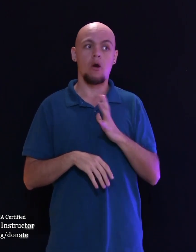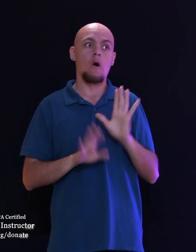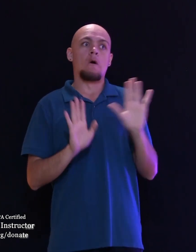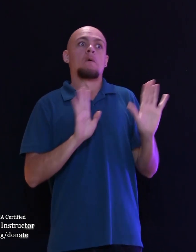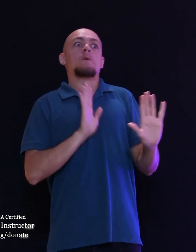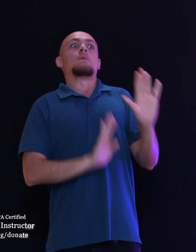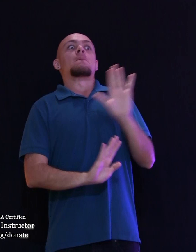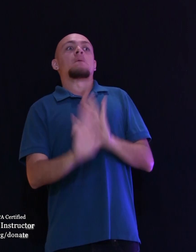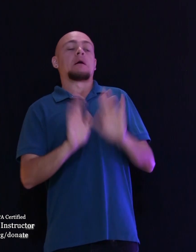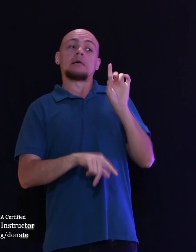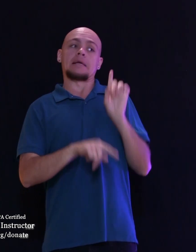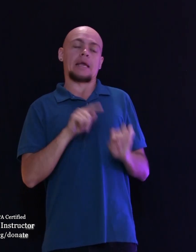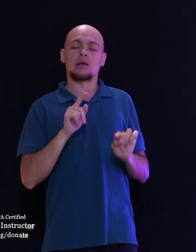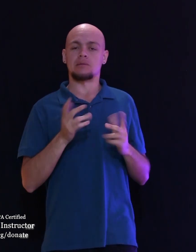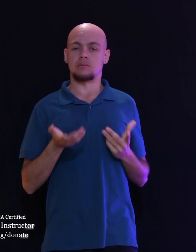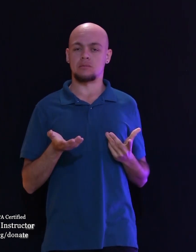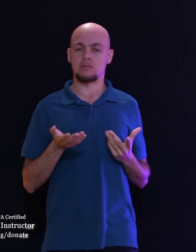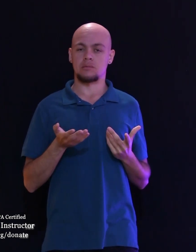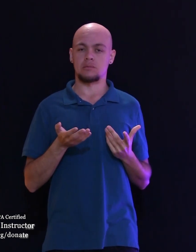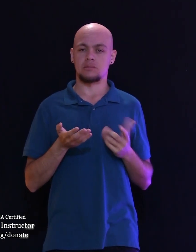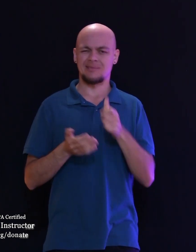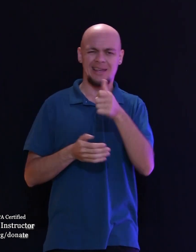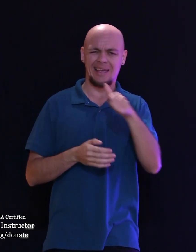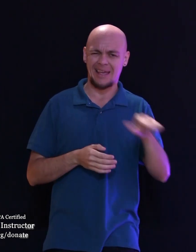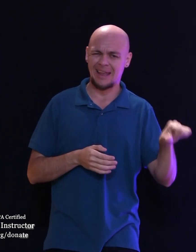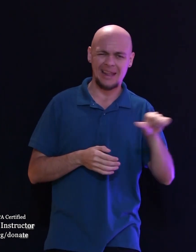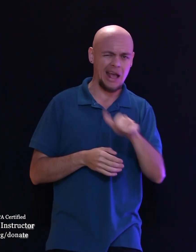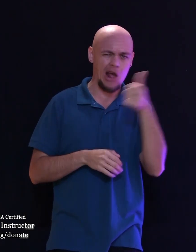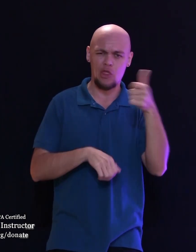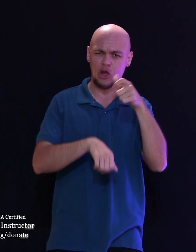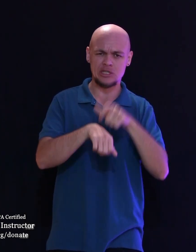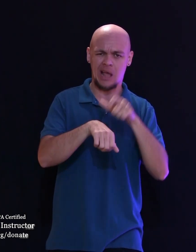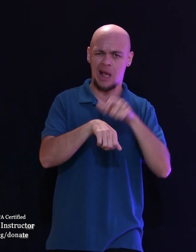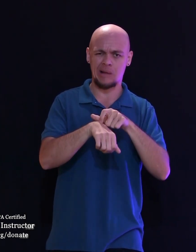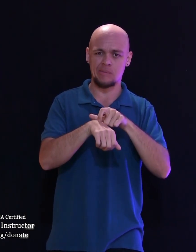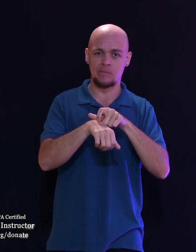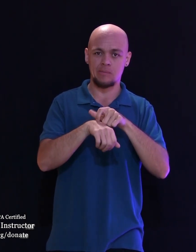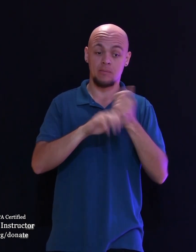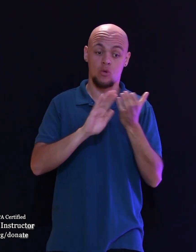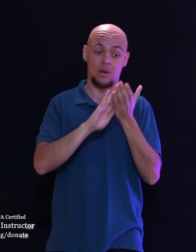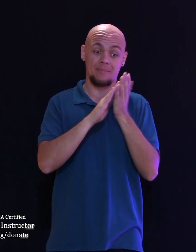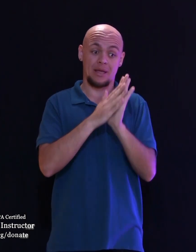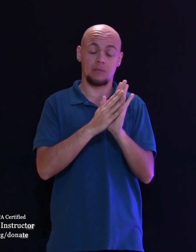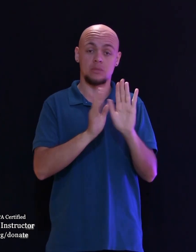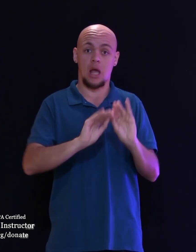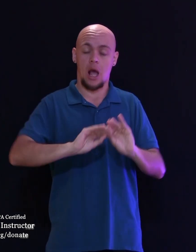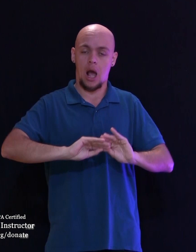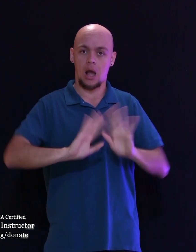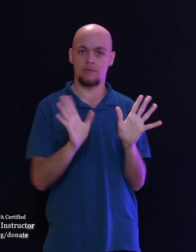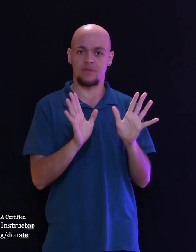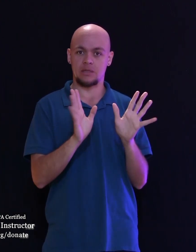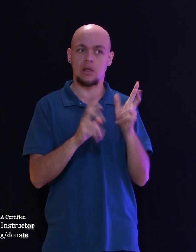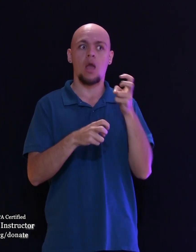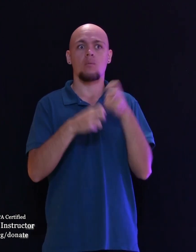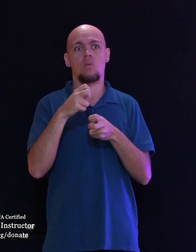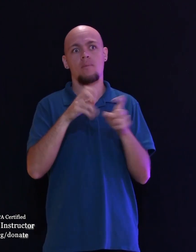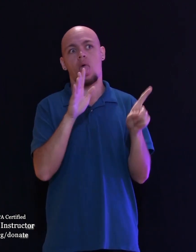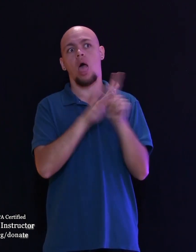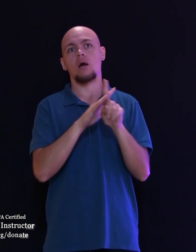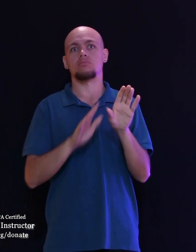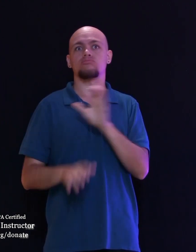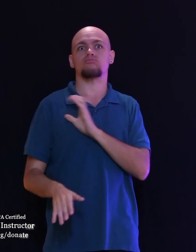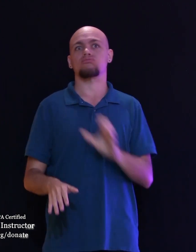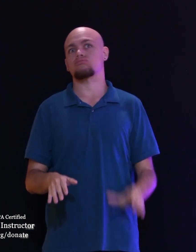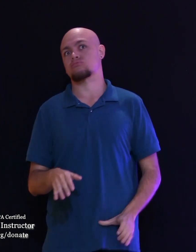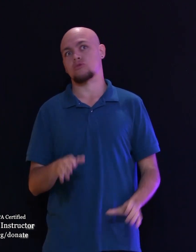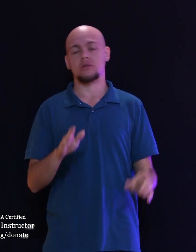that. It's like it doesn't matter any other time, but only when it becomes really obvious. Suddenly Christianity kicks